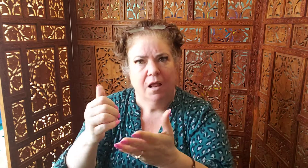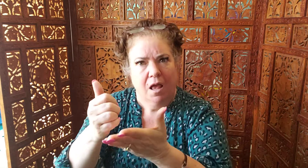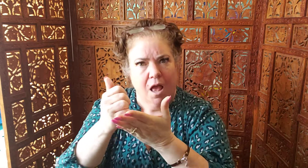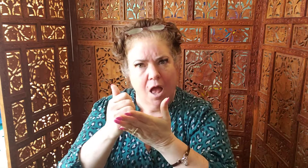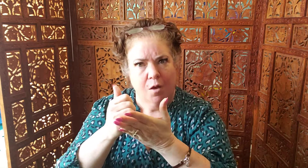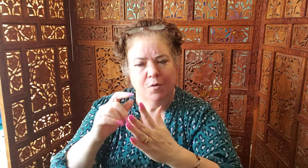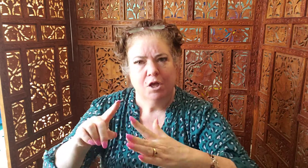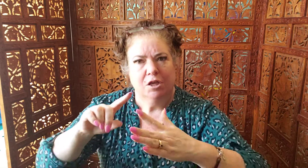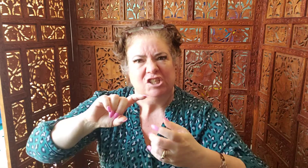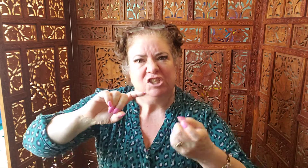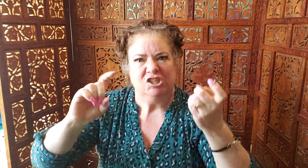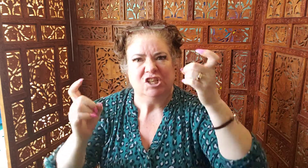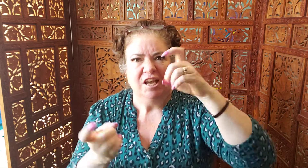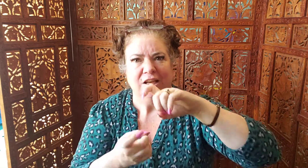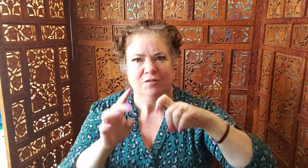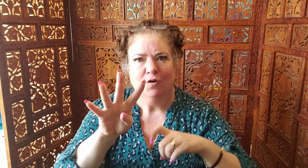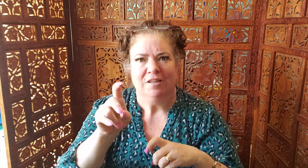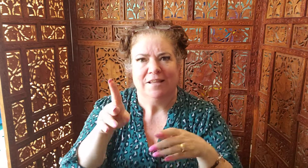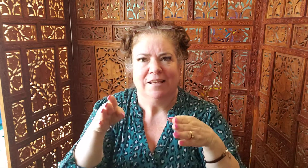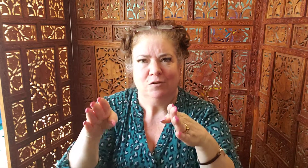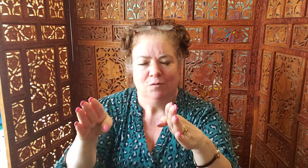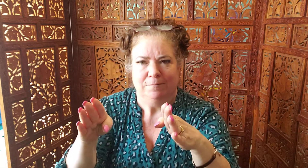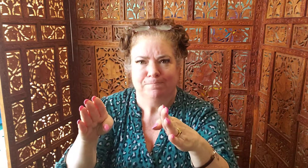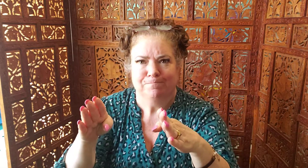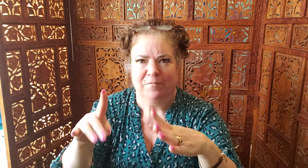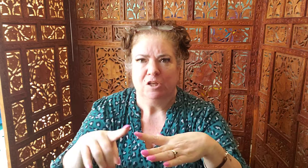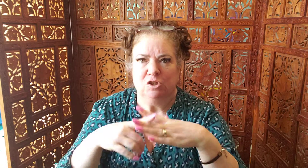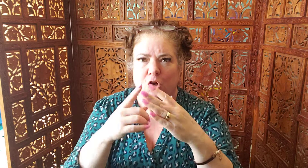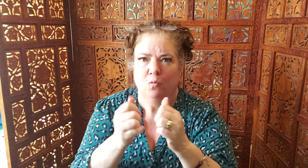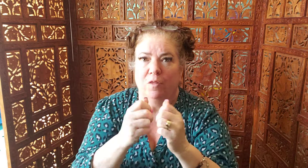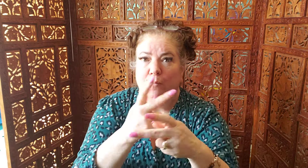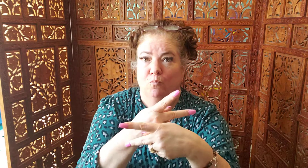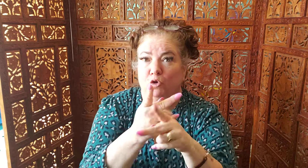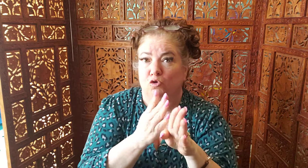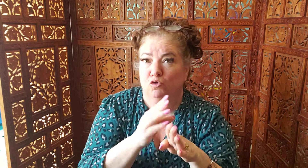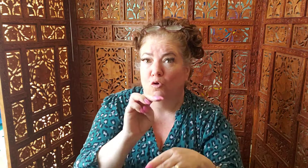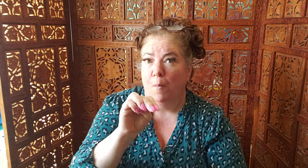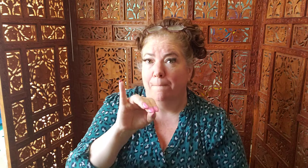Eisner when he visited the New Amsterdam Theater.